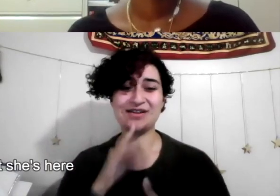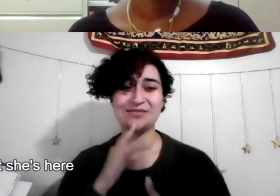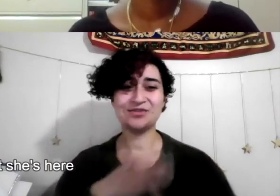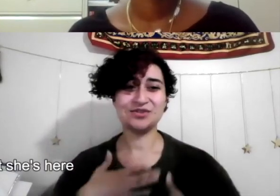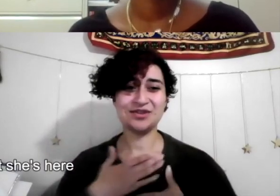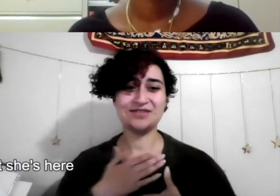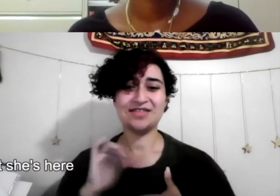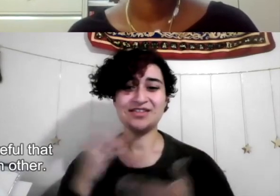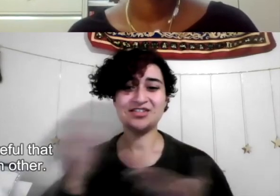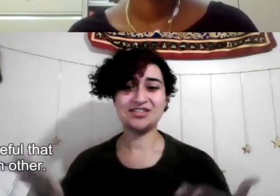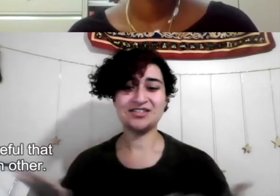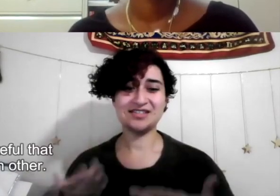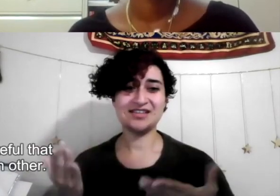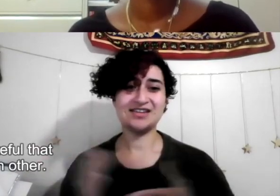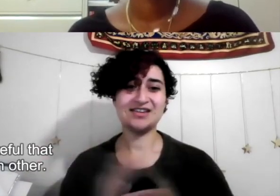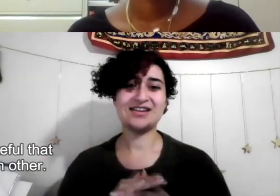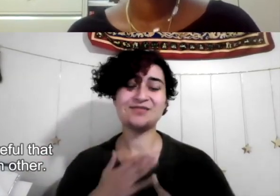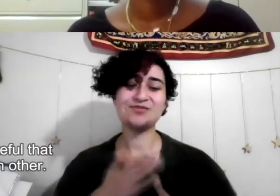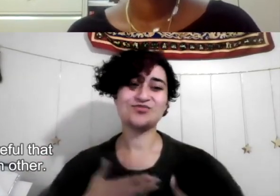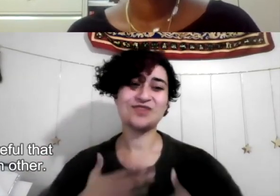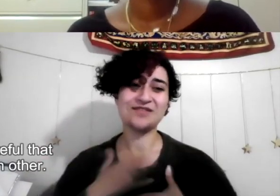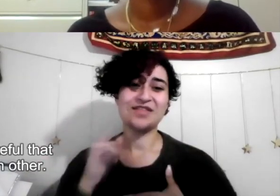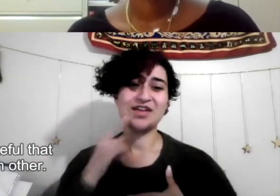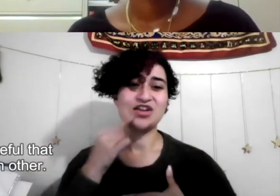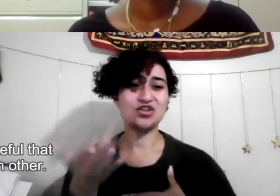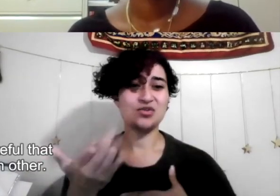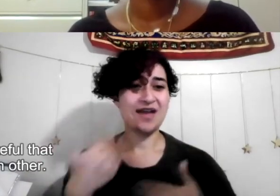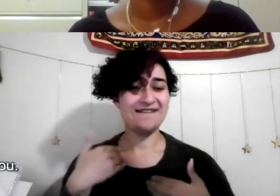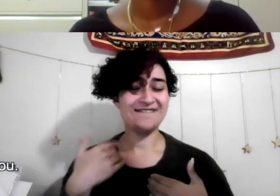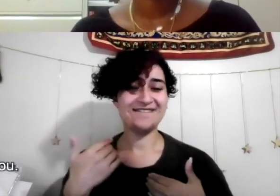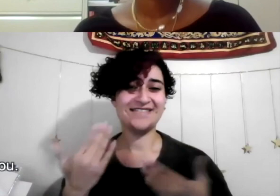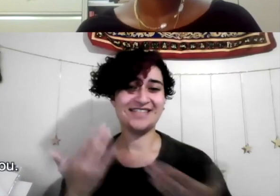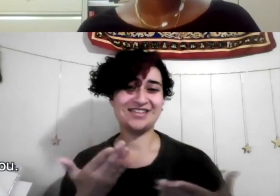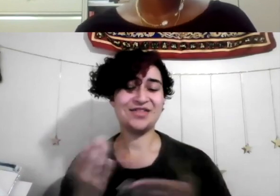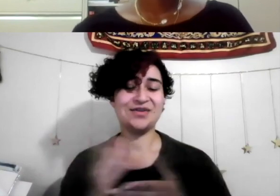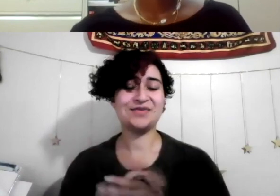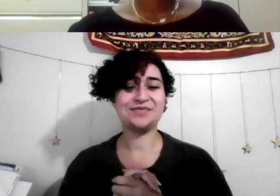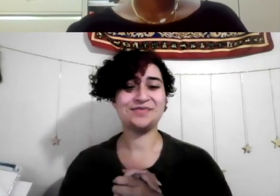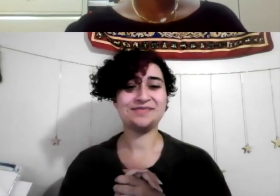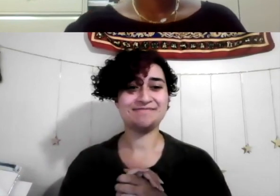that she's here, and I'm so grateful that you have each other. Thank you.